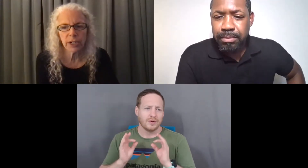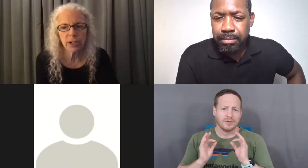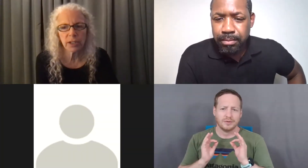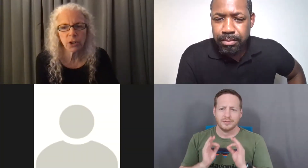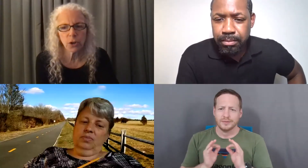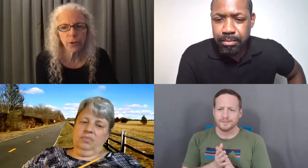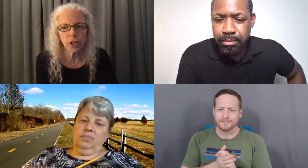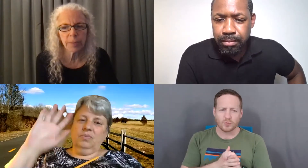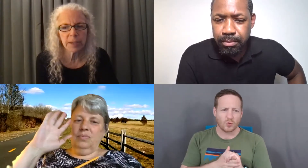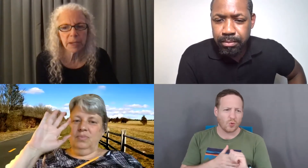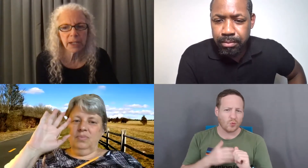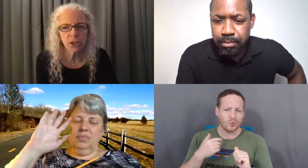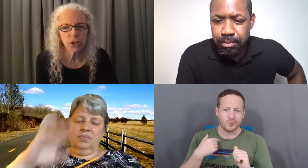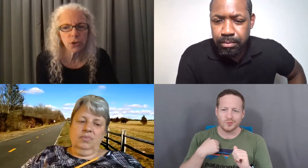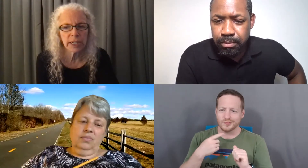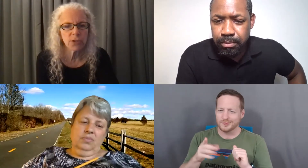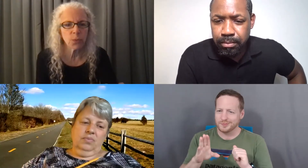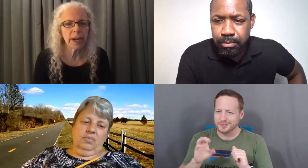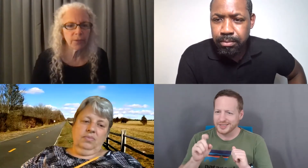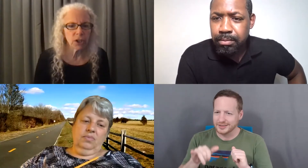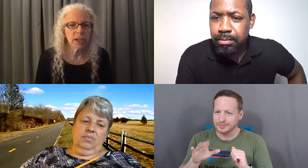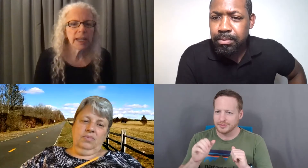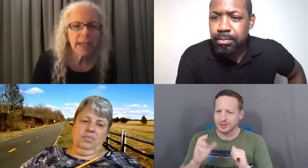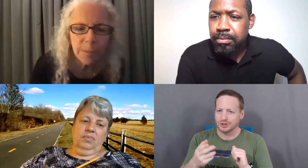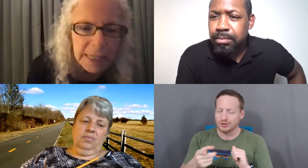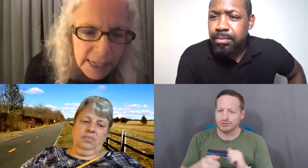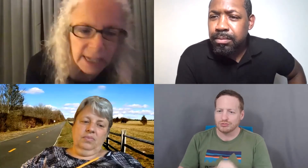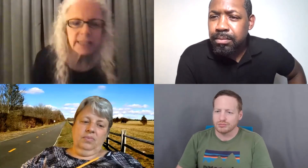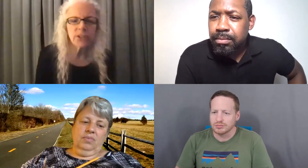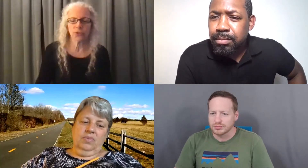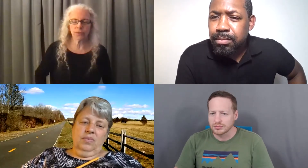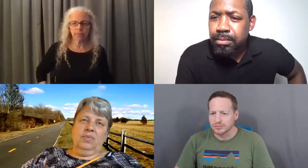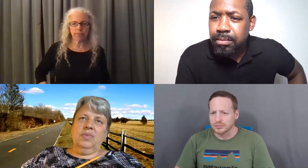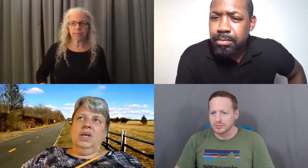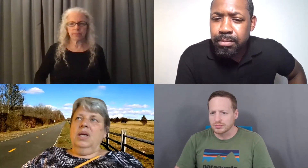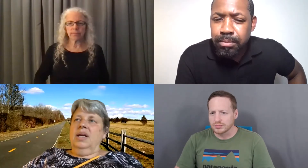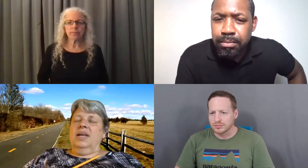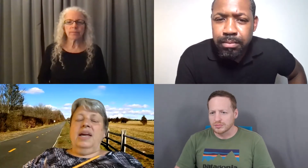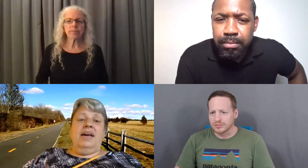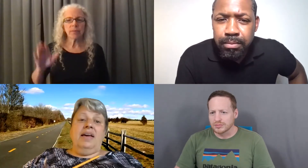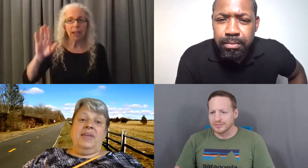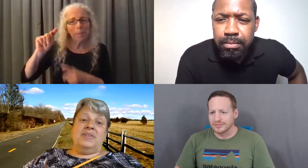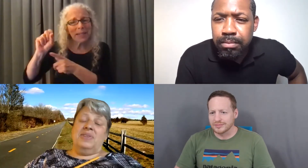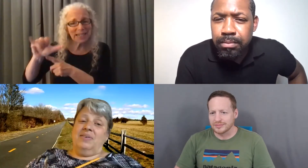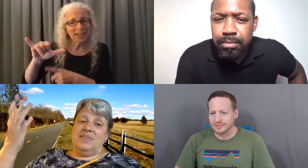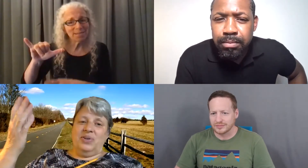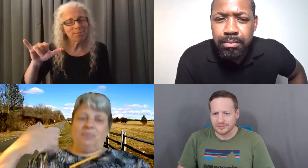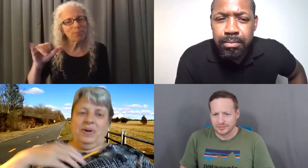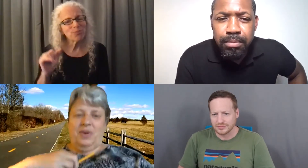to, if you're going to be speaking to the attorneys or whatever. Yes, Betsy, I see you. Yeah, that's sort of my